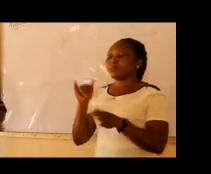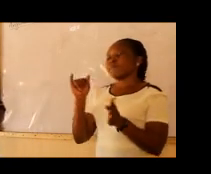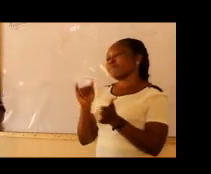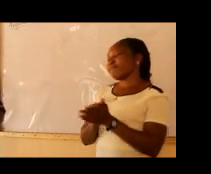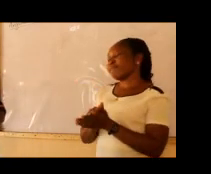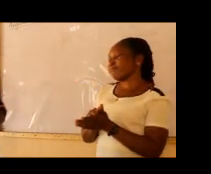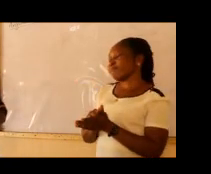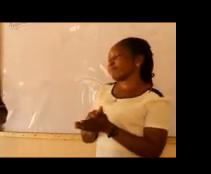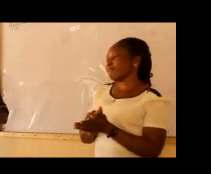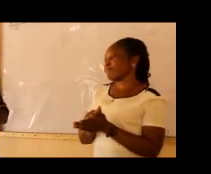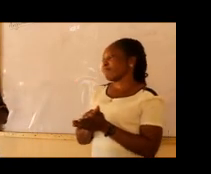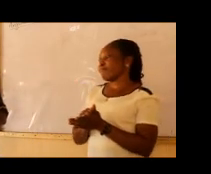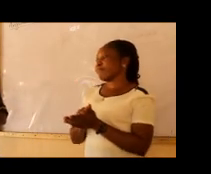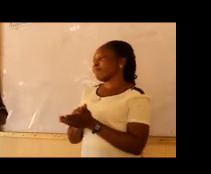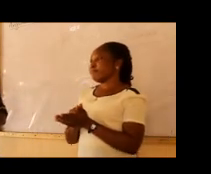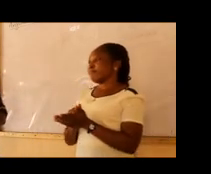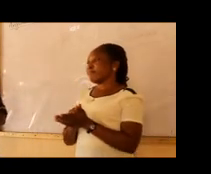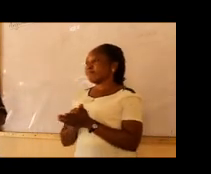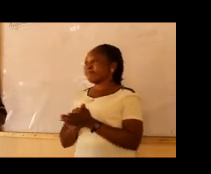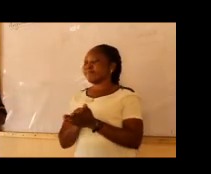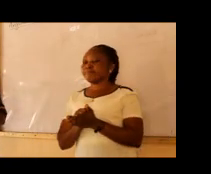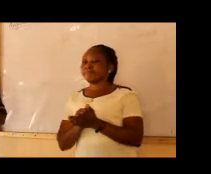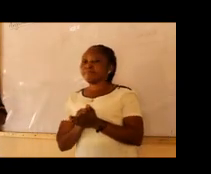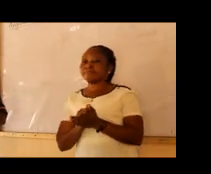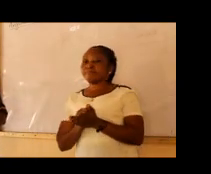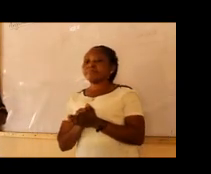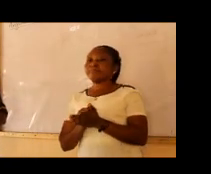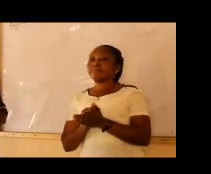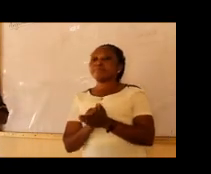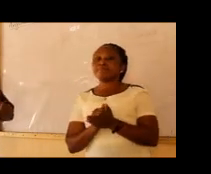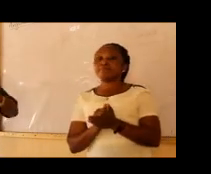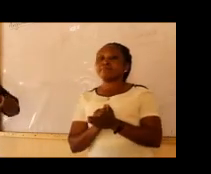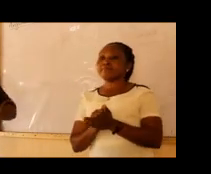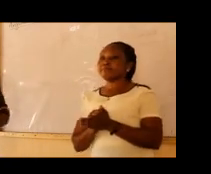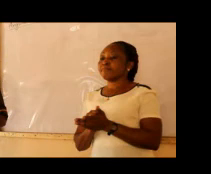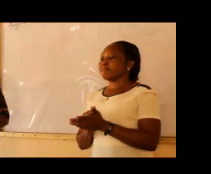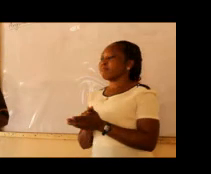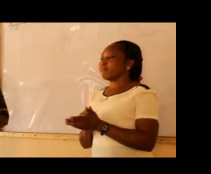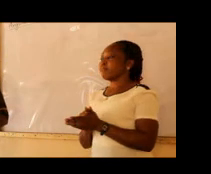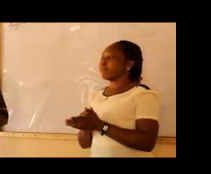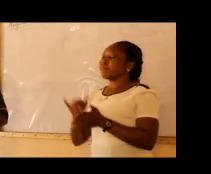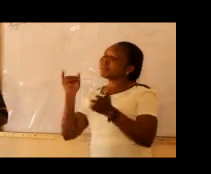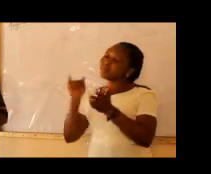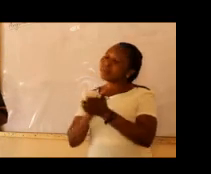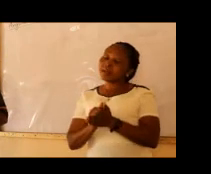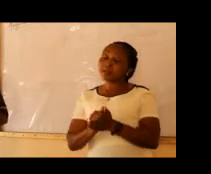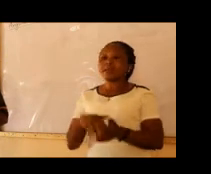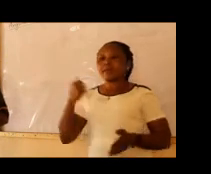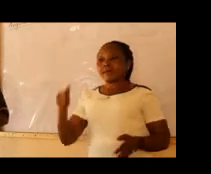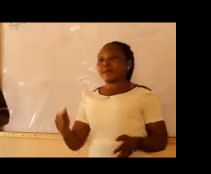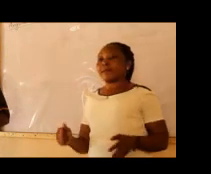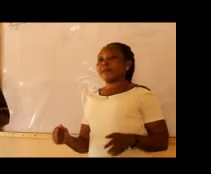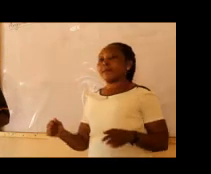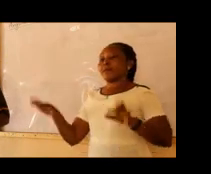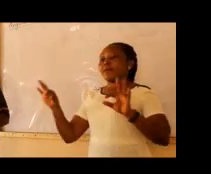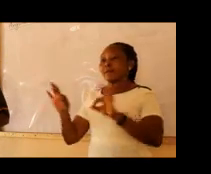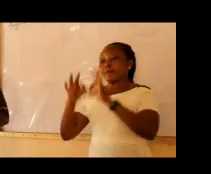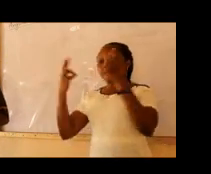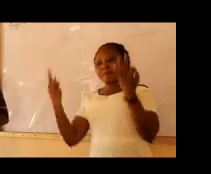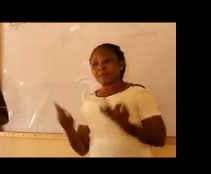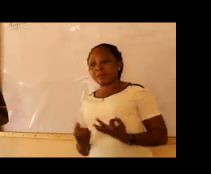polygamous family, or let's use monogamous family first. The monogamous family is